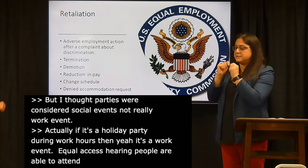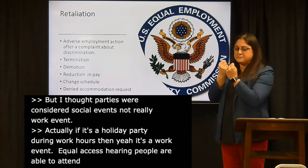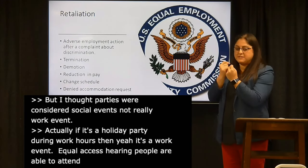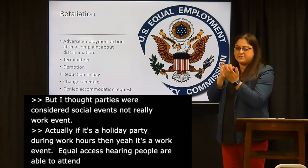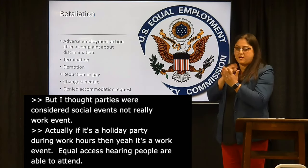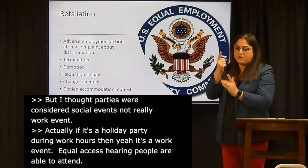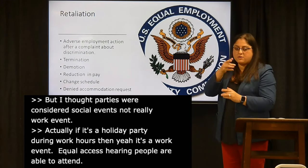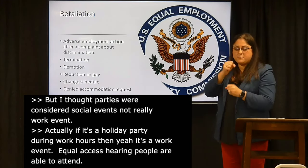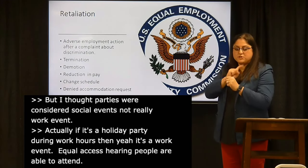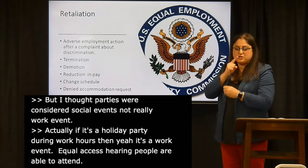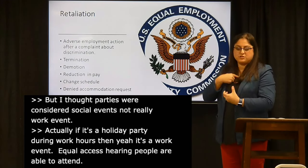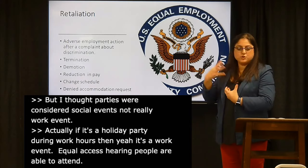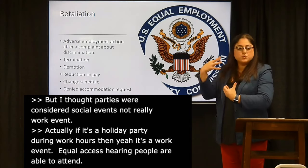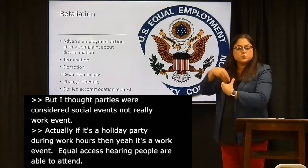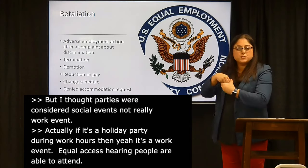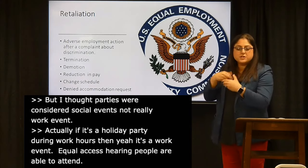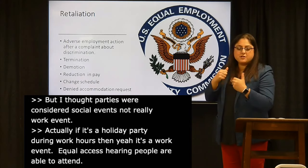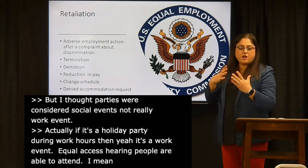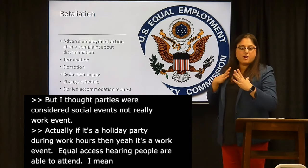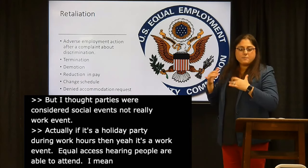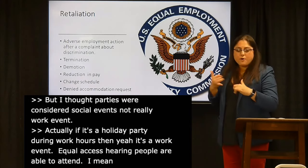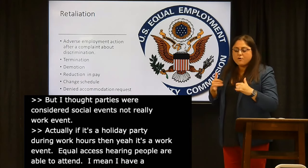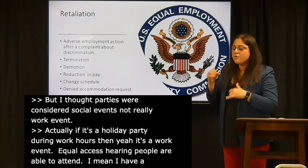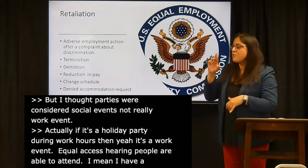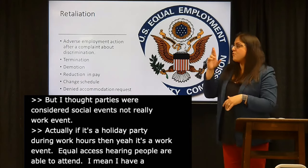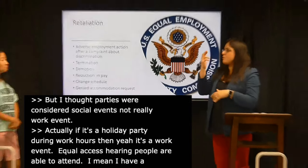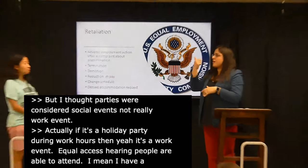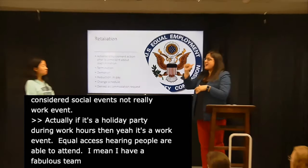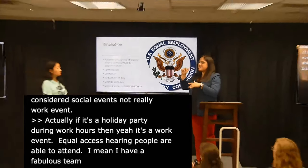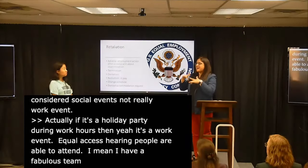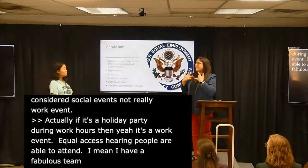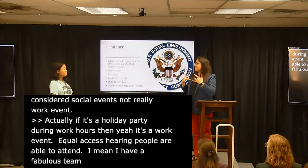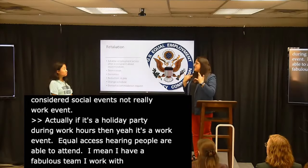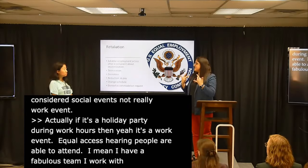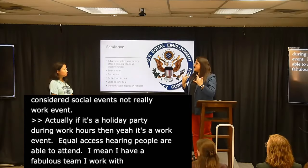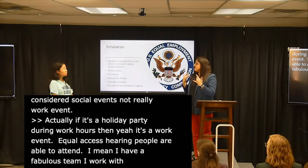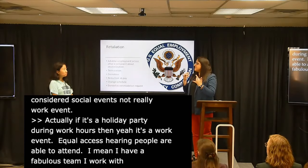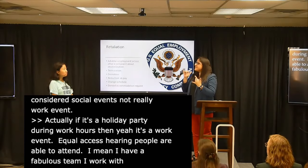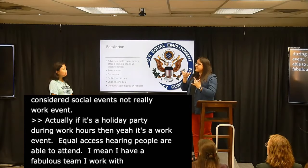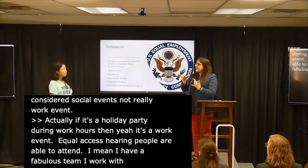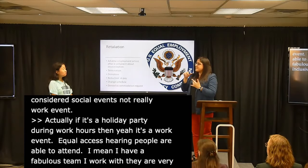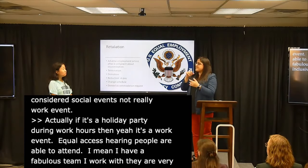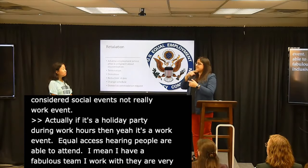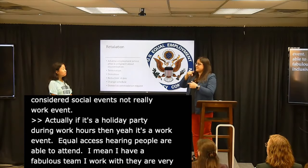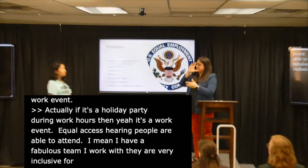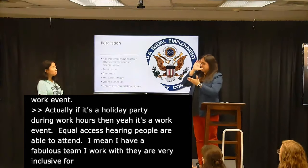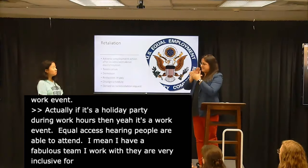I mean, I have a fabulous team that I work with, so they're very inclusive for me for holiday parties and any events that I go to.